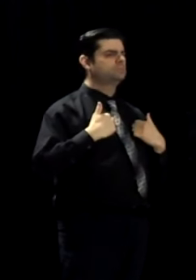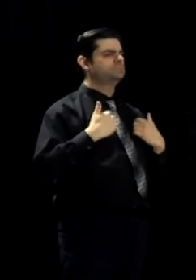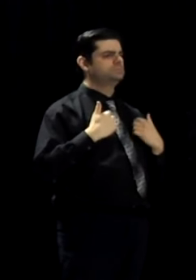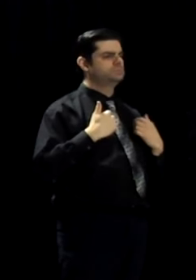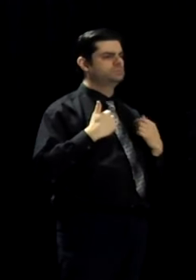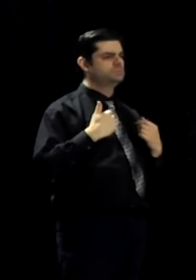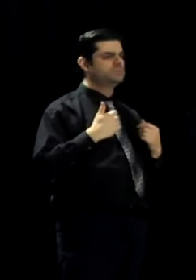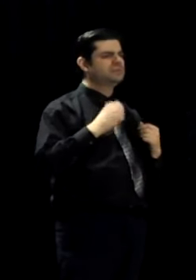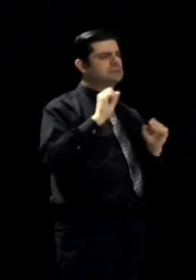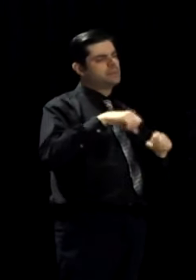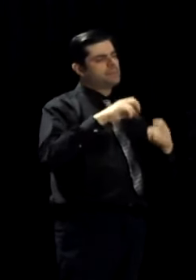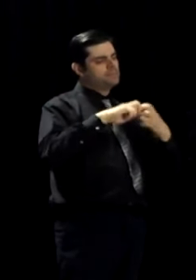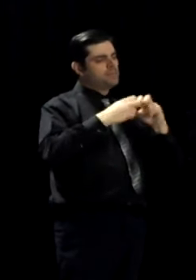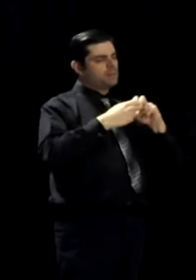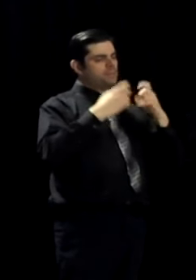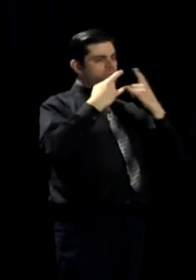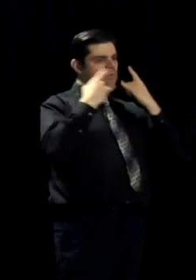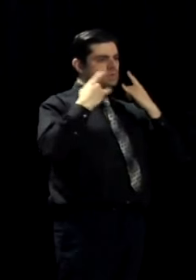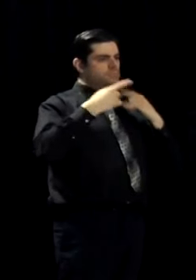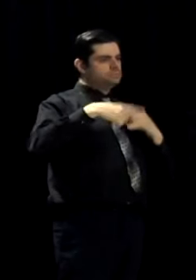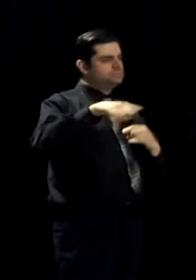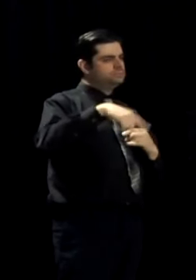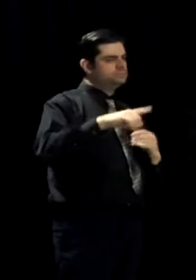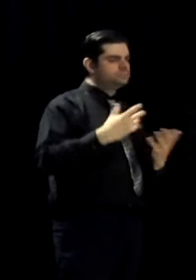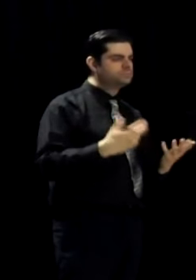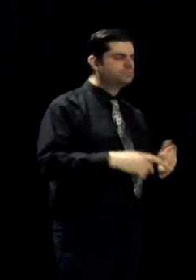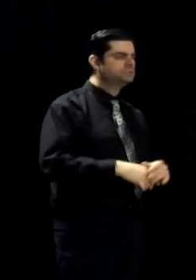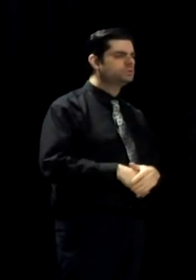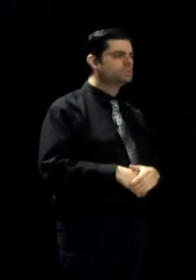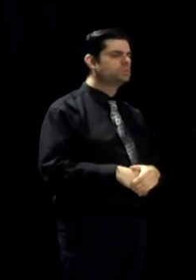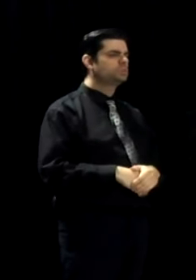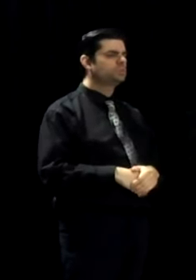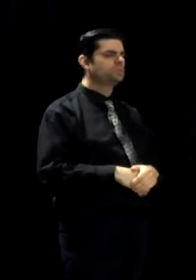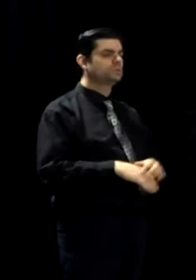problematic. We get that. Child Care Solutions,